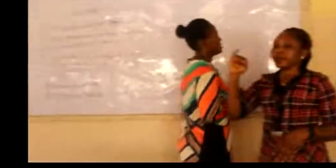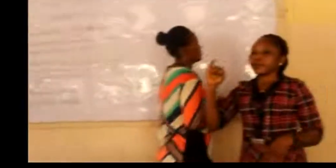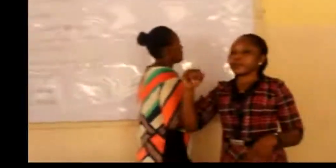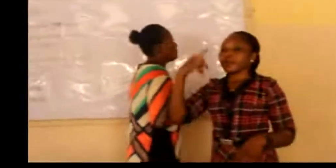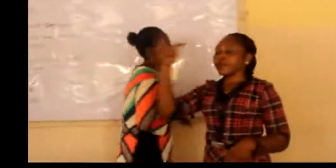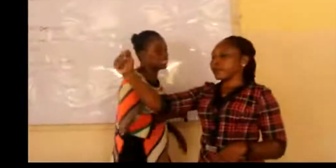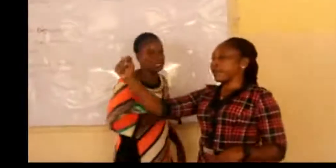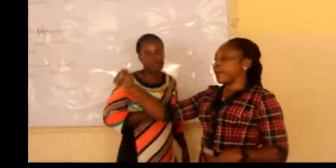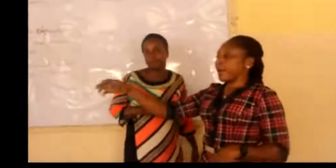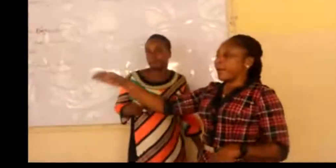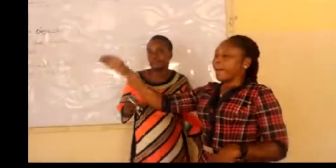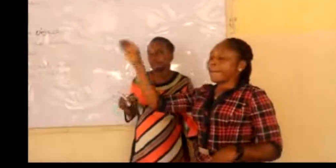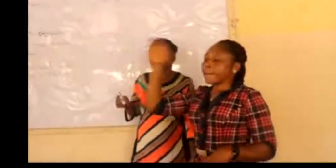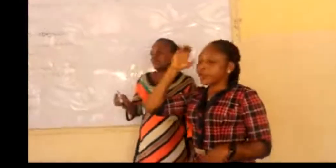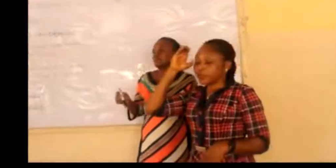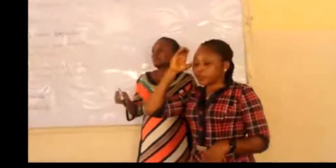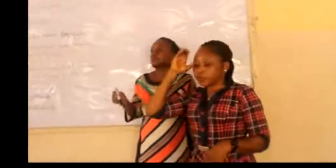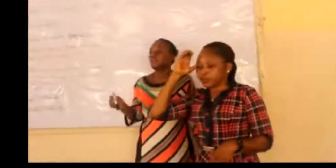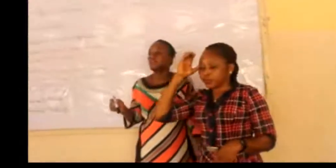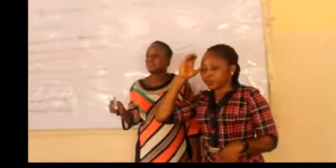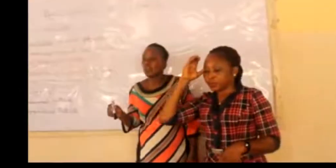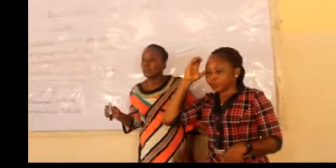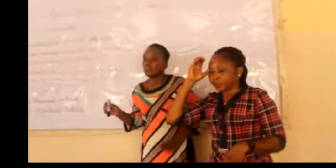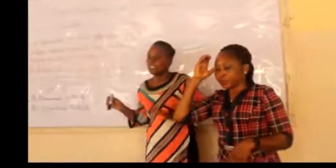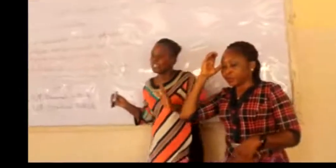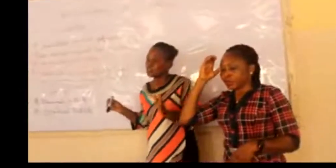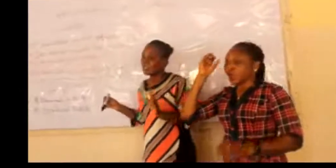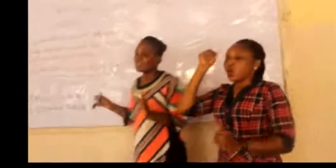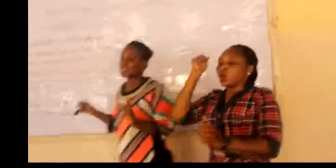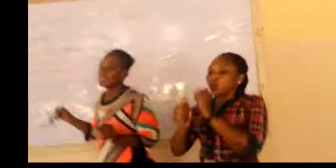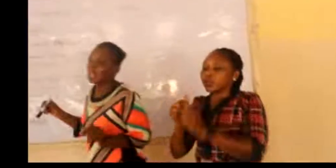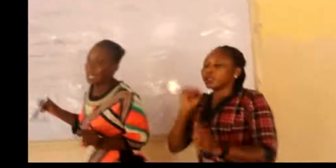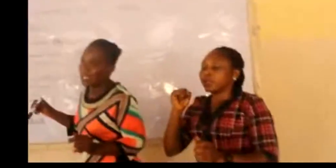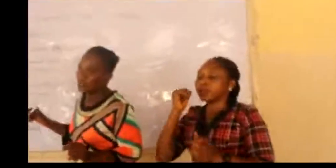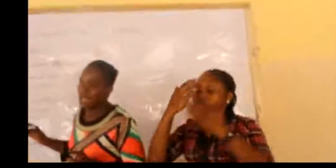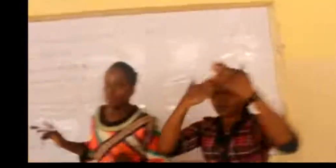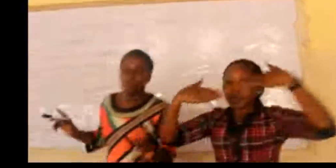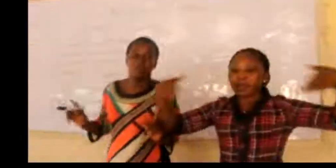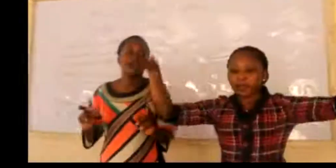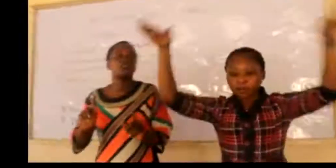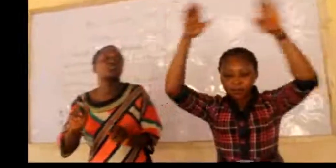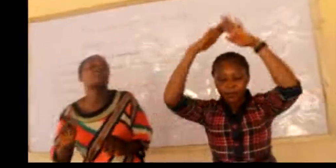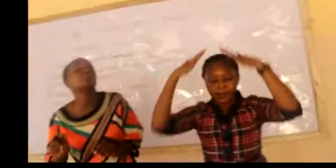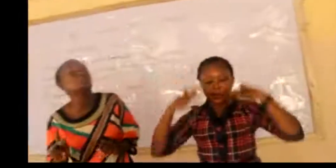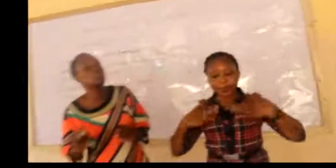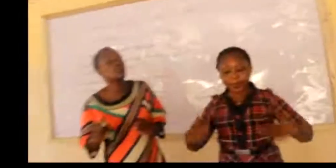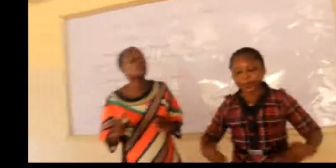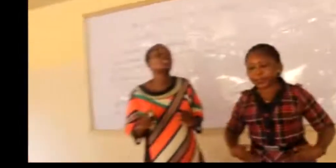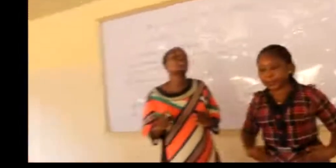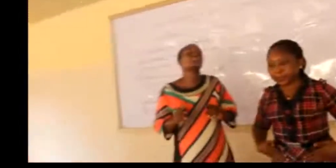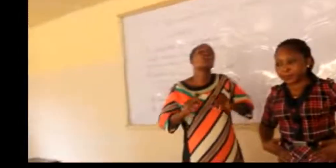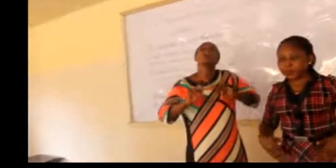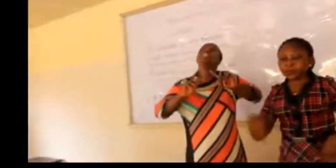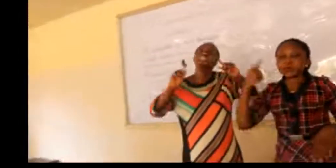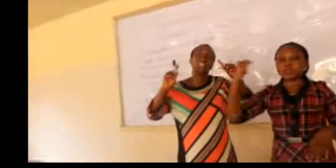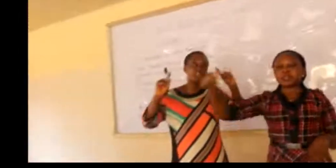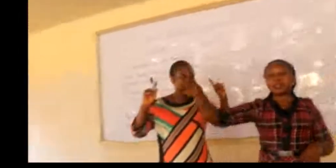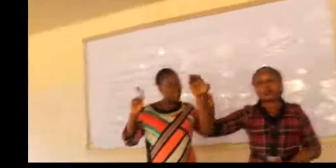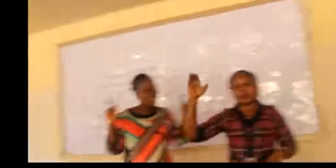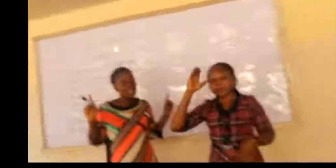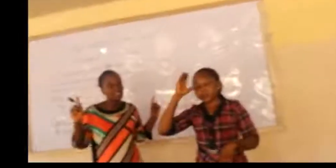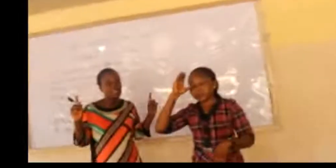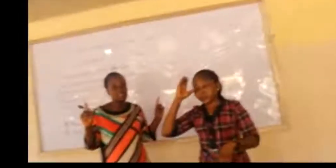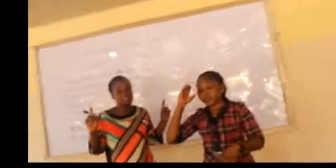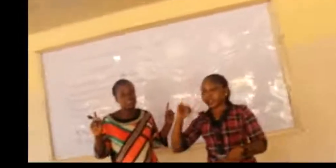is a celestial body. If we talk of natural satellite, we are referring to the moon. The moon is the only